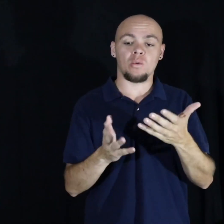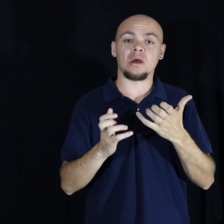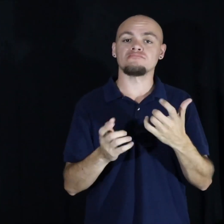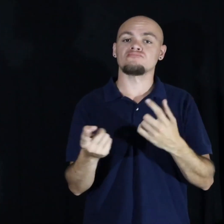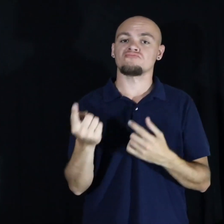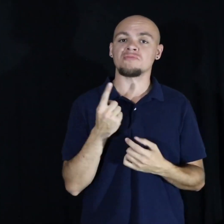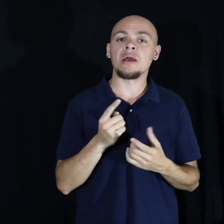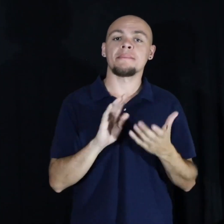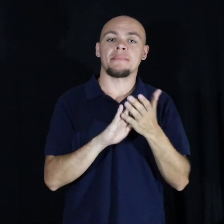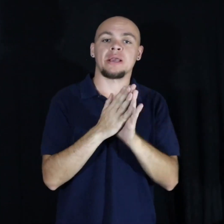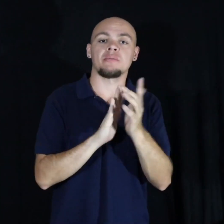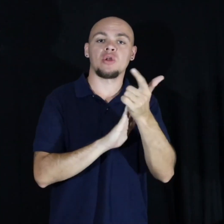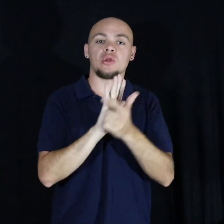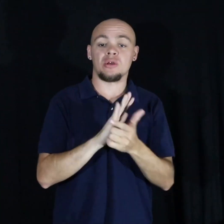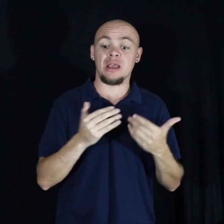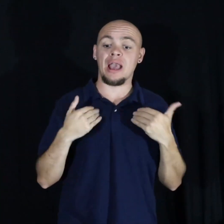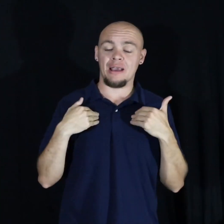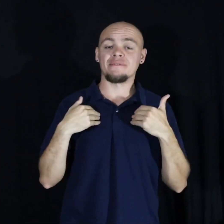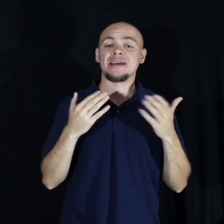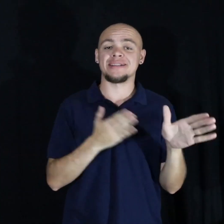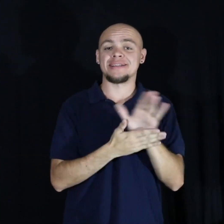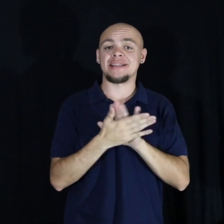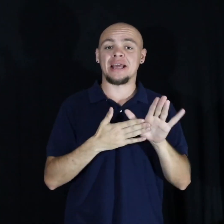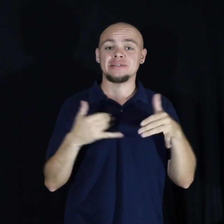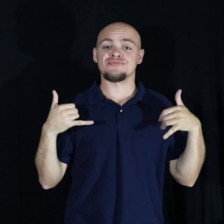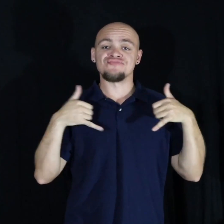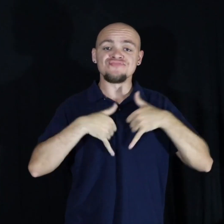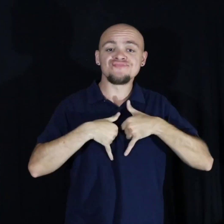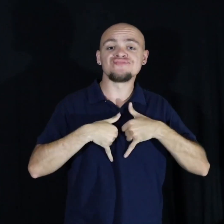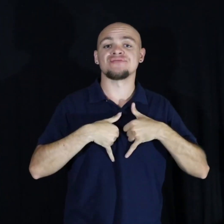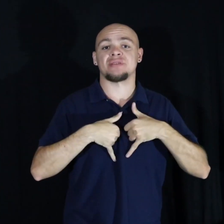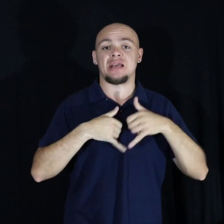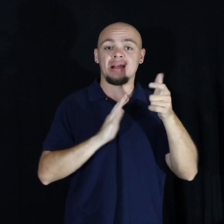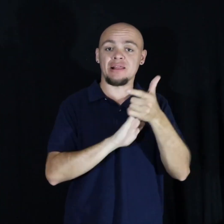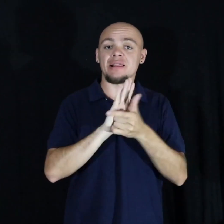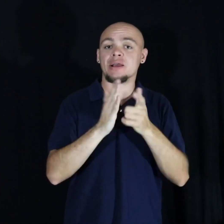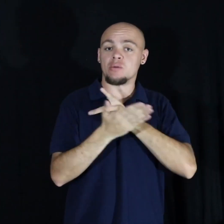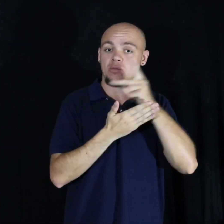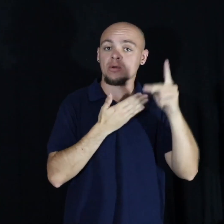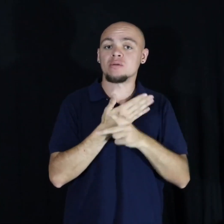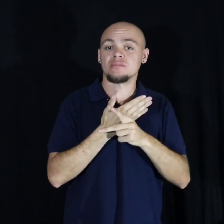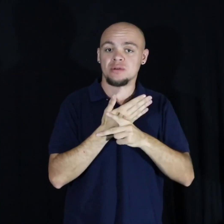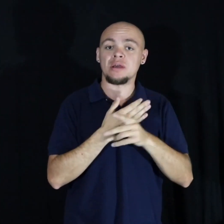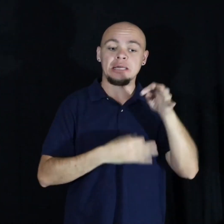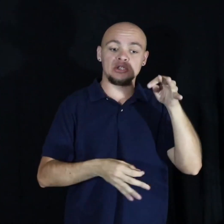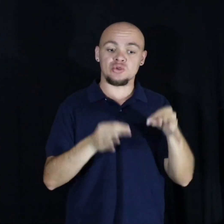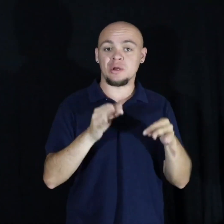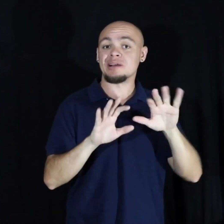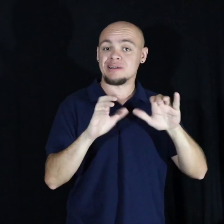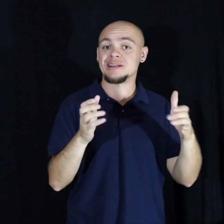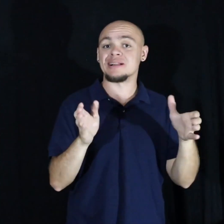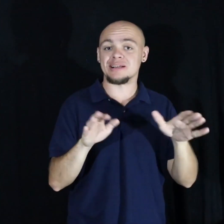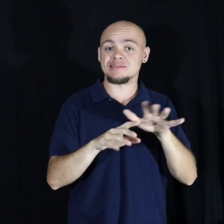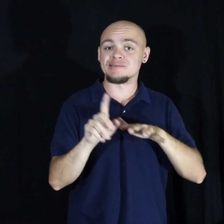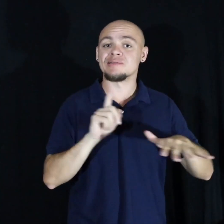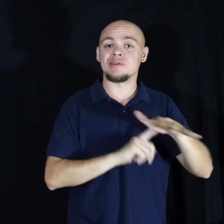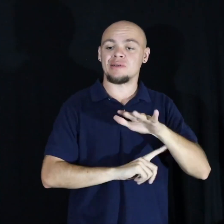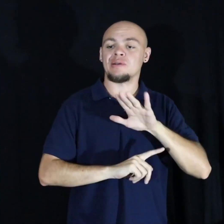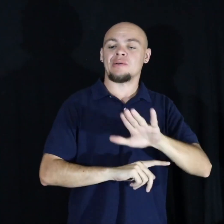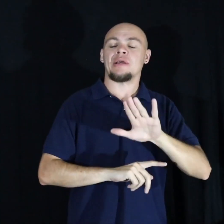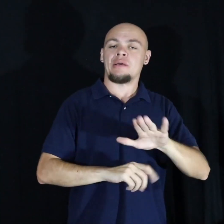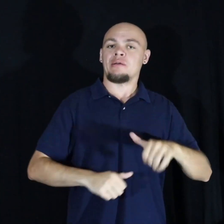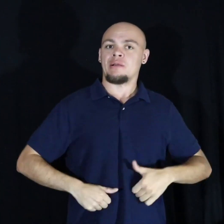wife went out and got these nice suits. We put her in this legal program. They did mock trials in a class setting, changed her whole outlook on